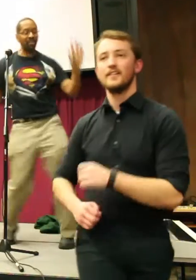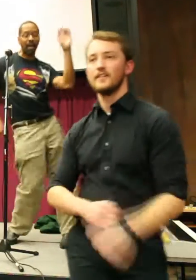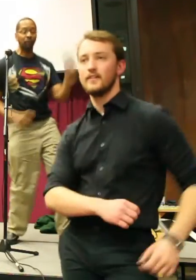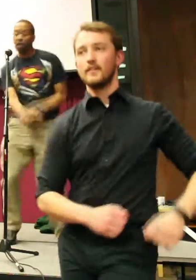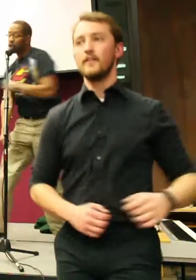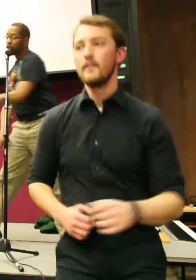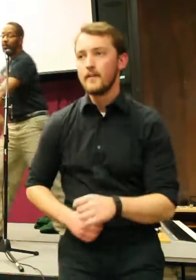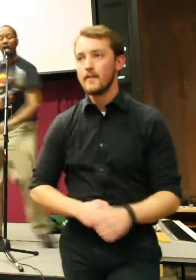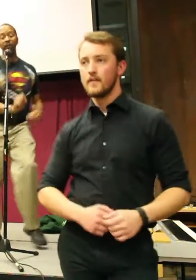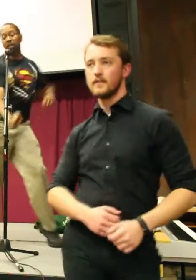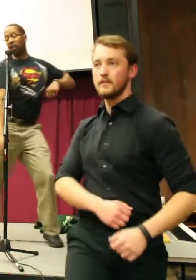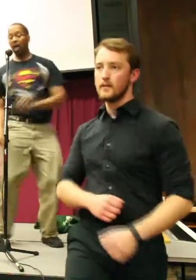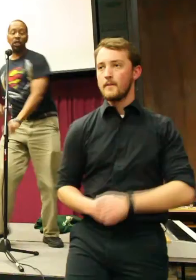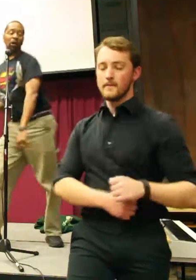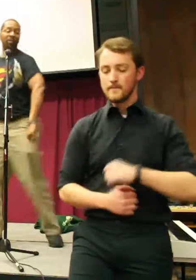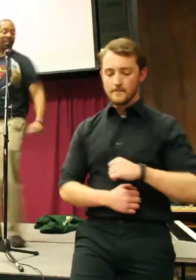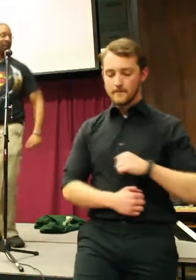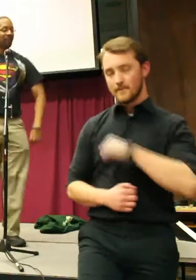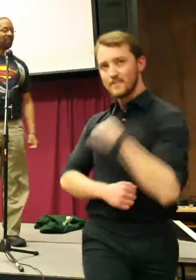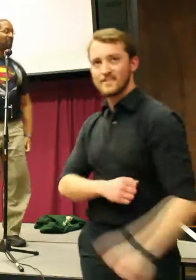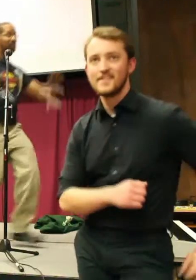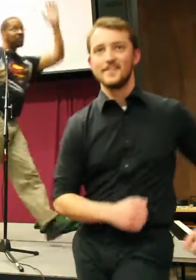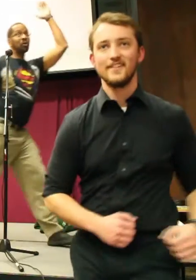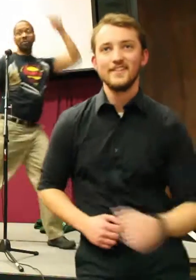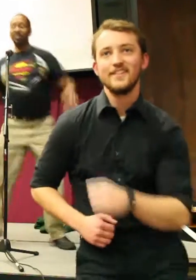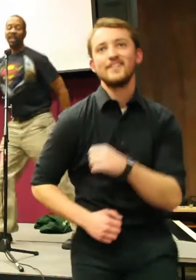and shout. Living La Vida Loca.